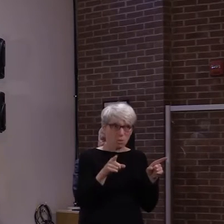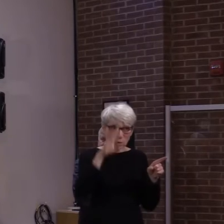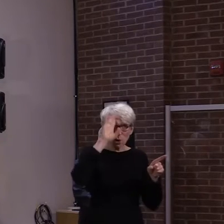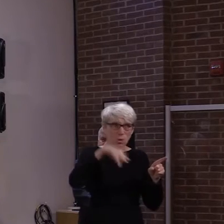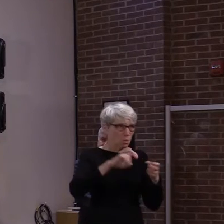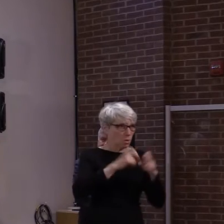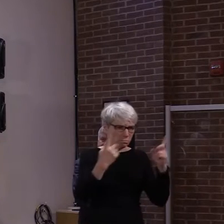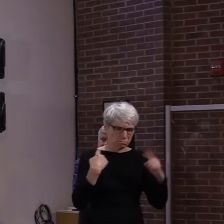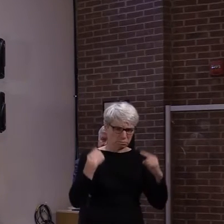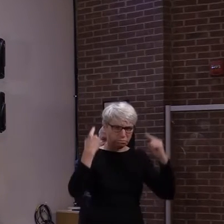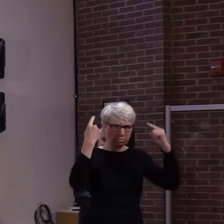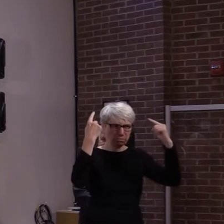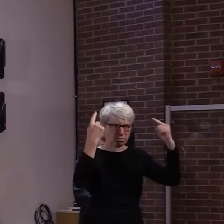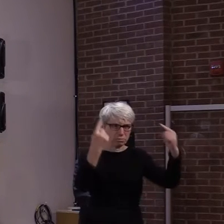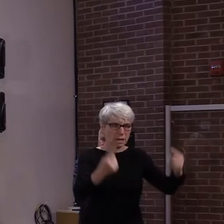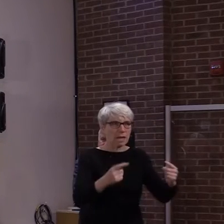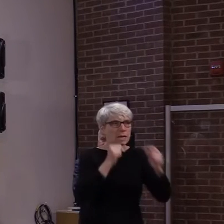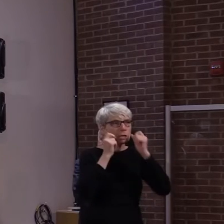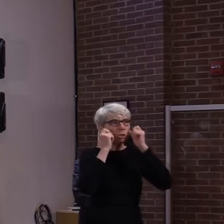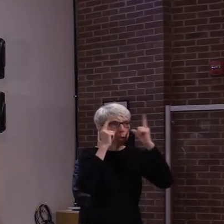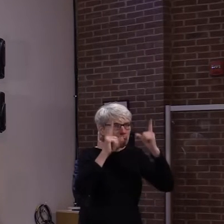I wouldn't expect most of those